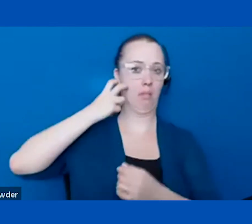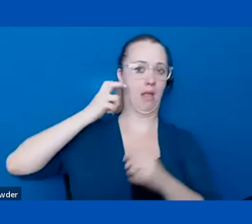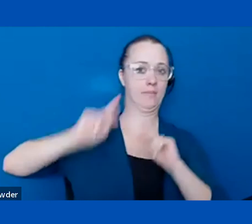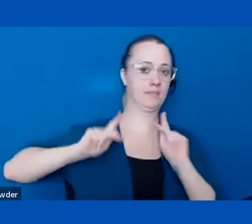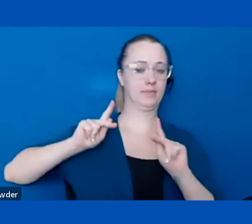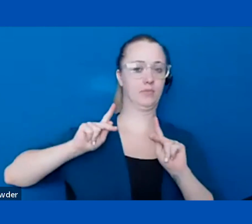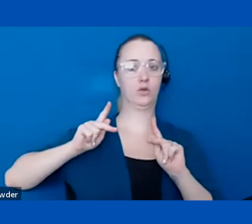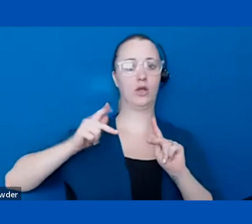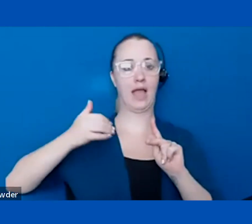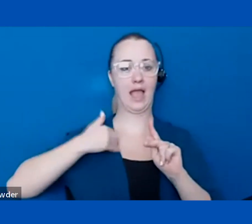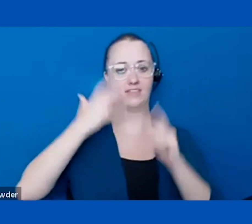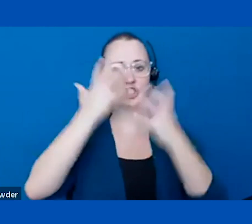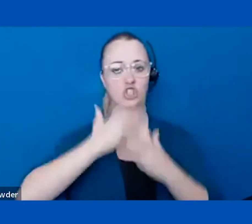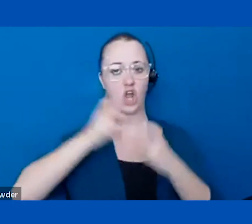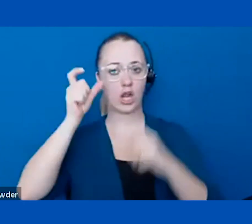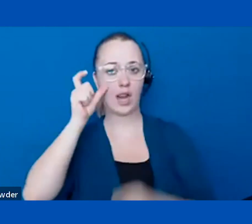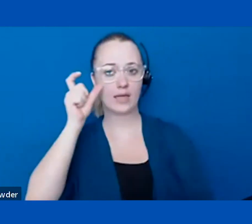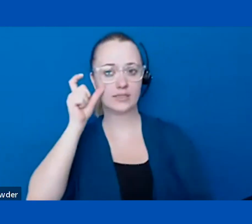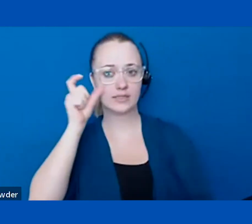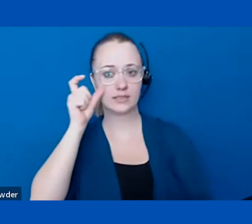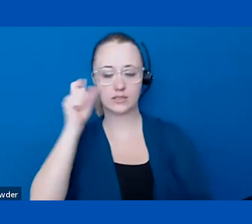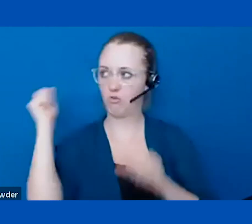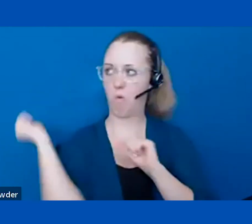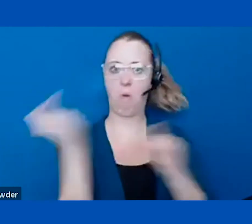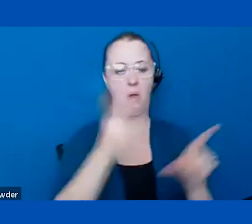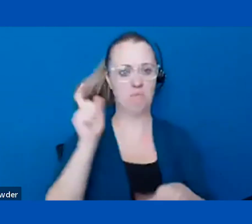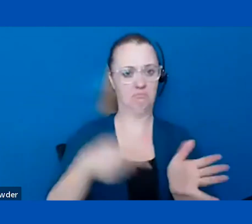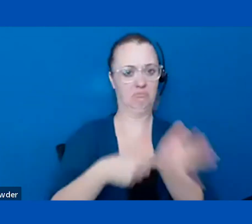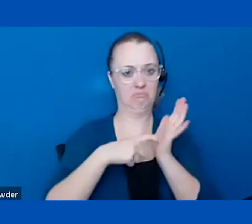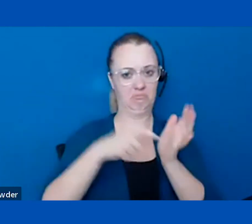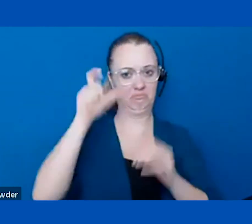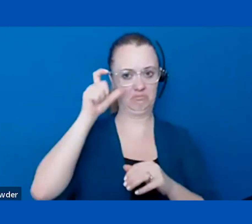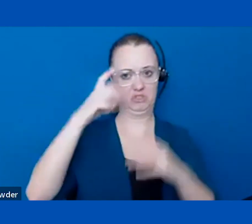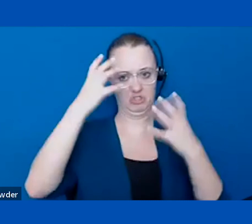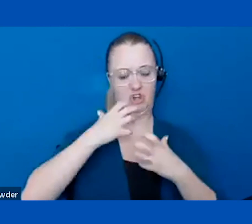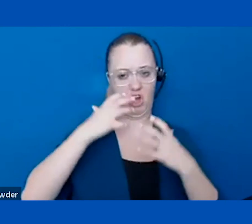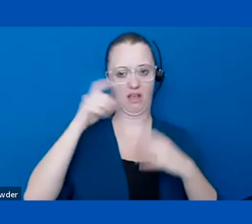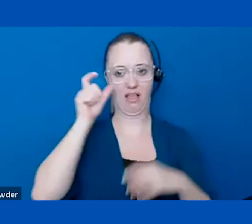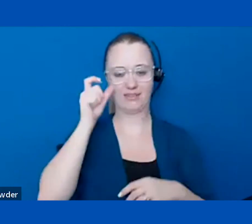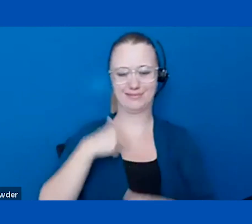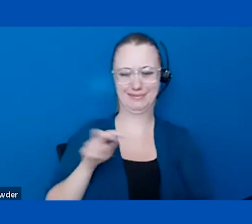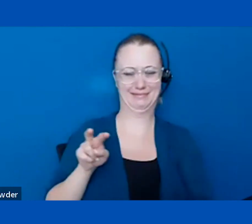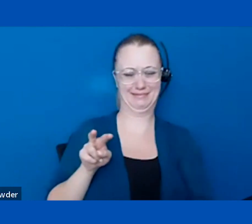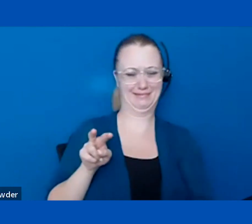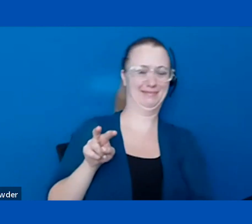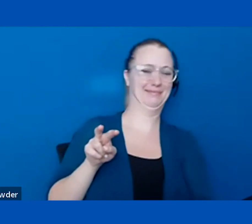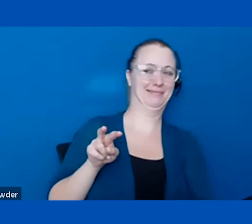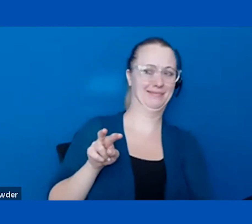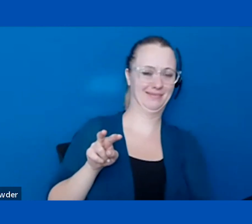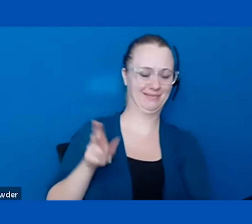wears dark glasses just bugs me to no end for some reason. Yeah,